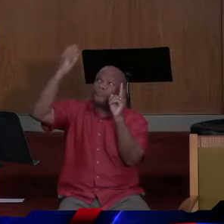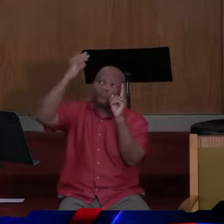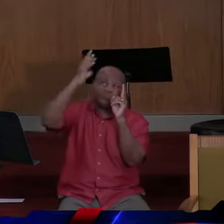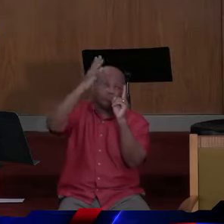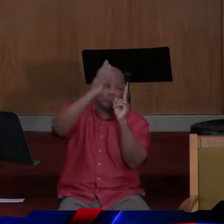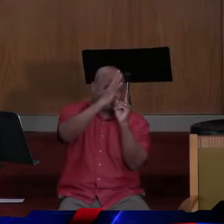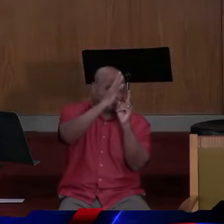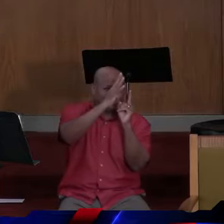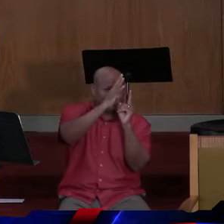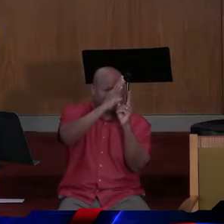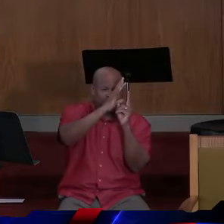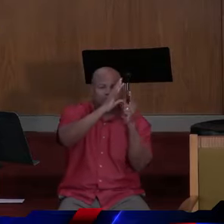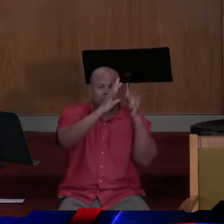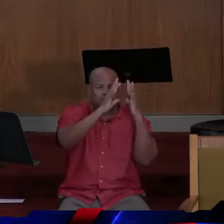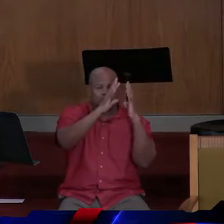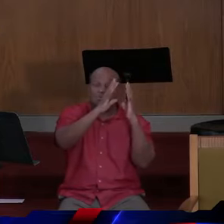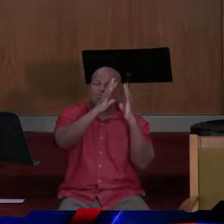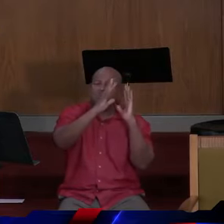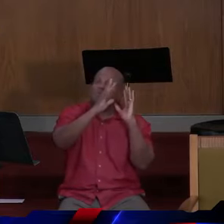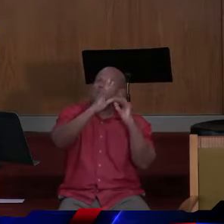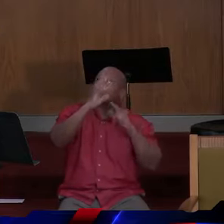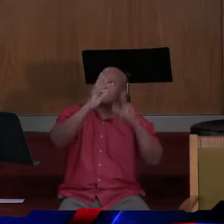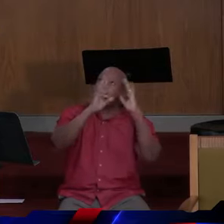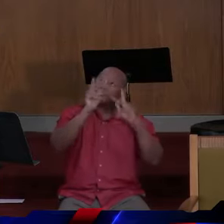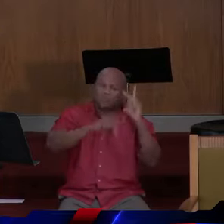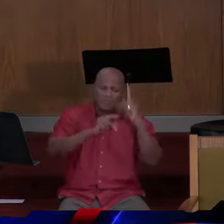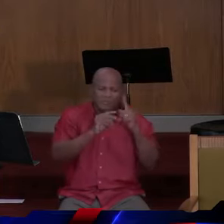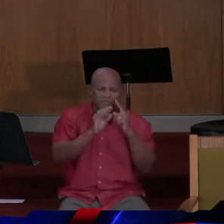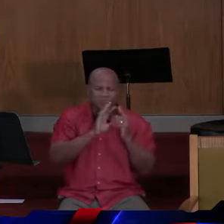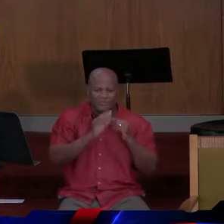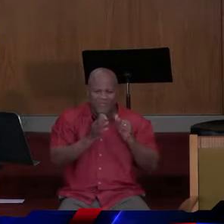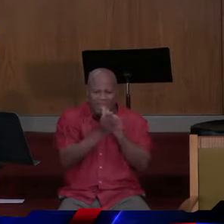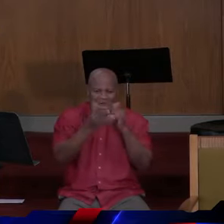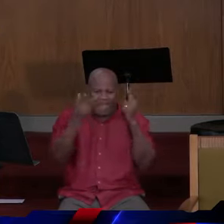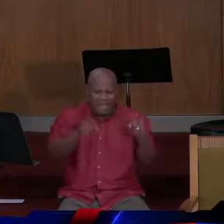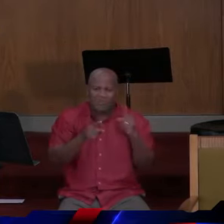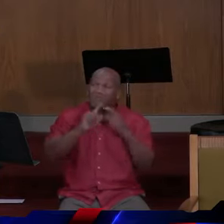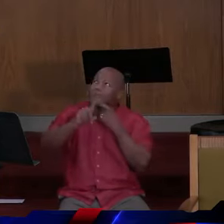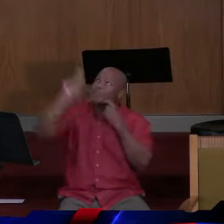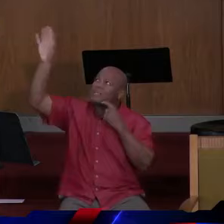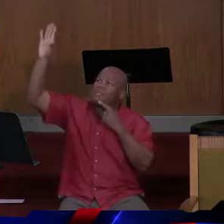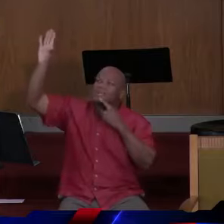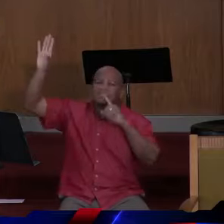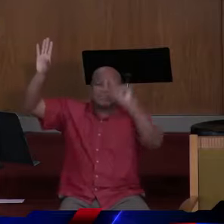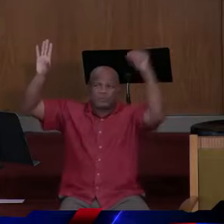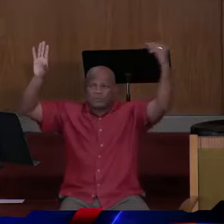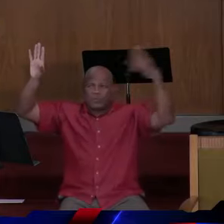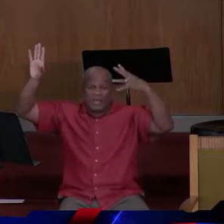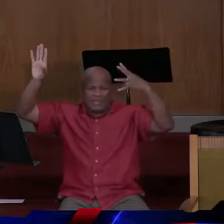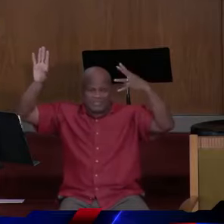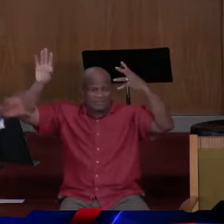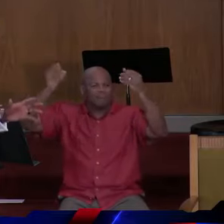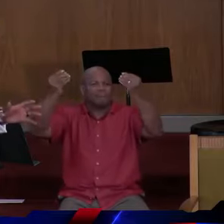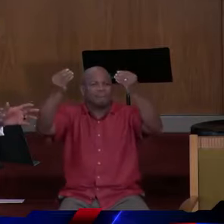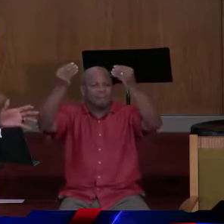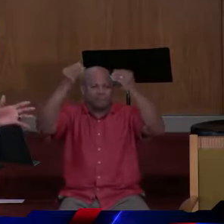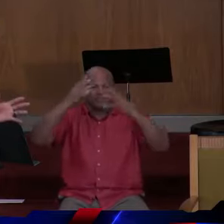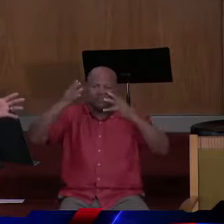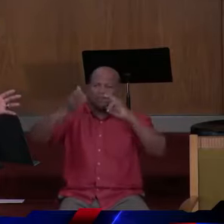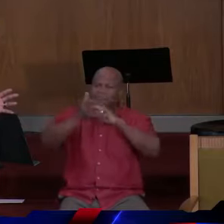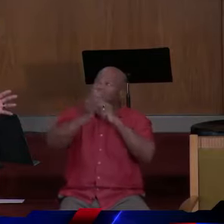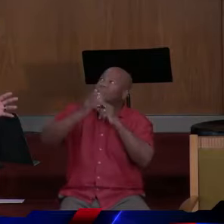behalf of his precious possession, is enhanced by the invoking grace of God. I said, God's